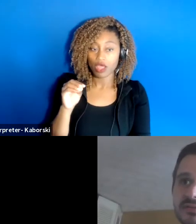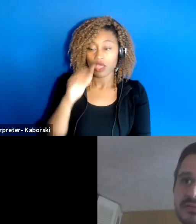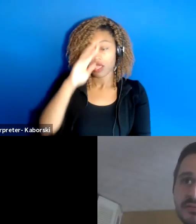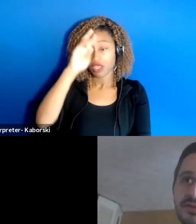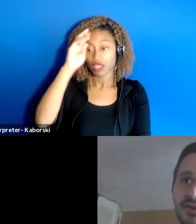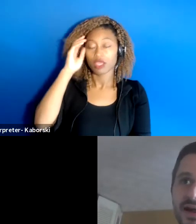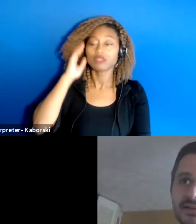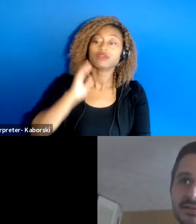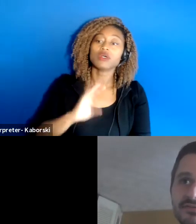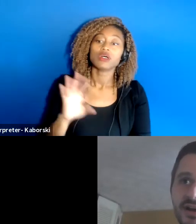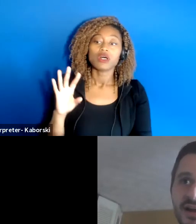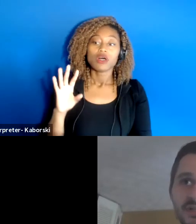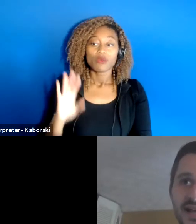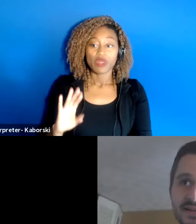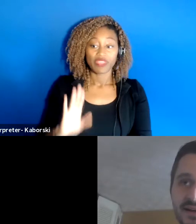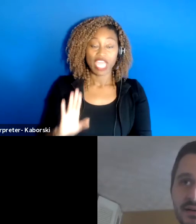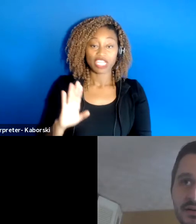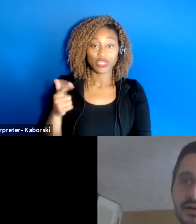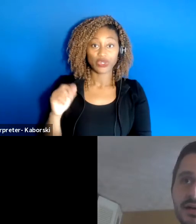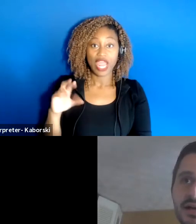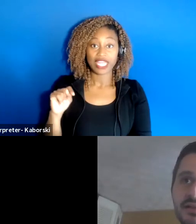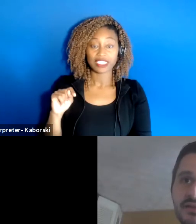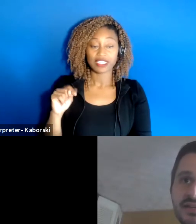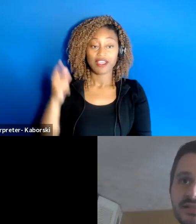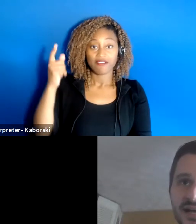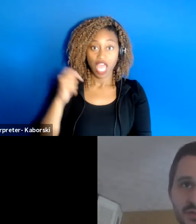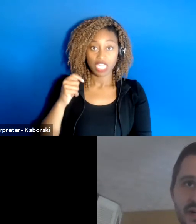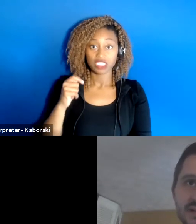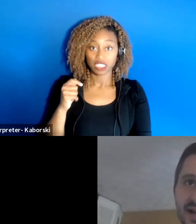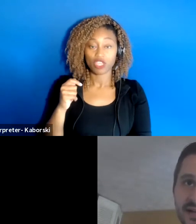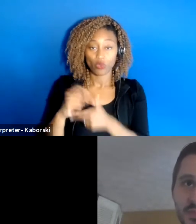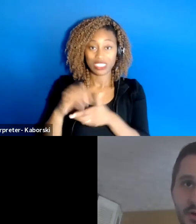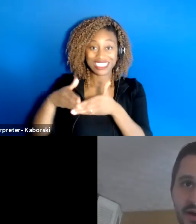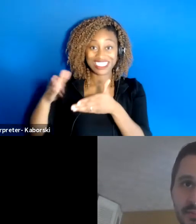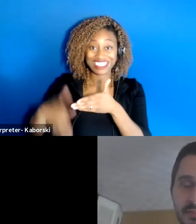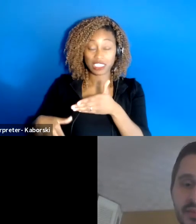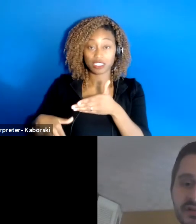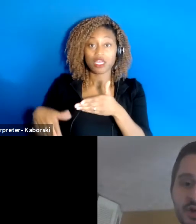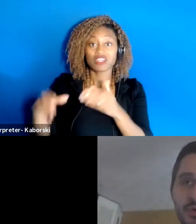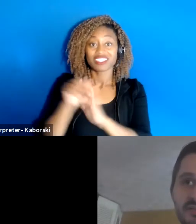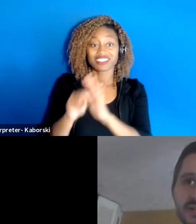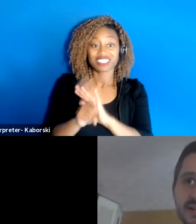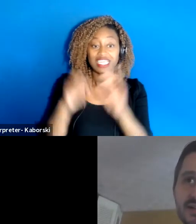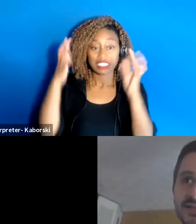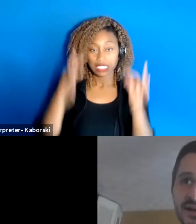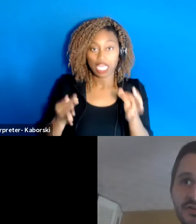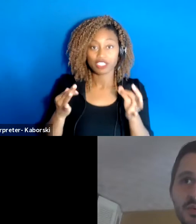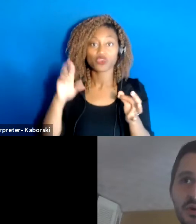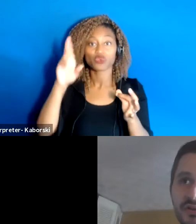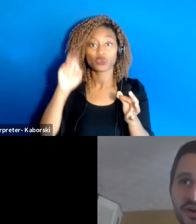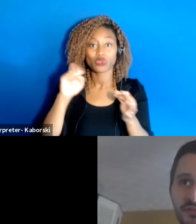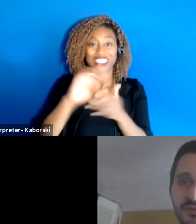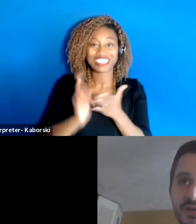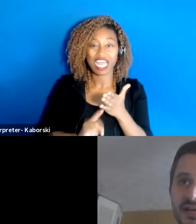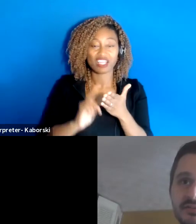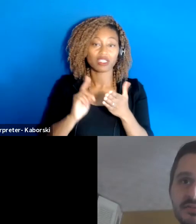the Person grant funding was ending, the state was redesigning the program. So previously, the centers were